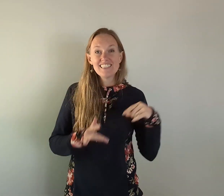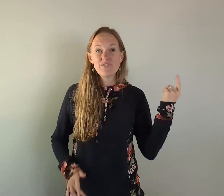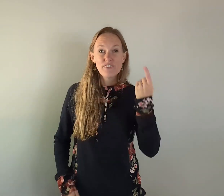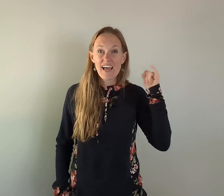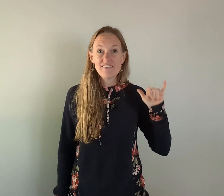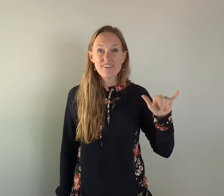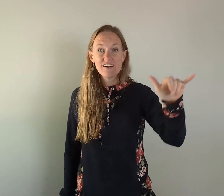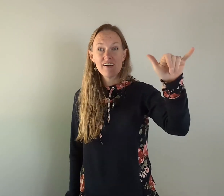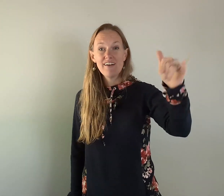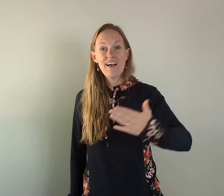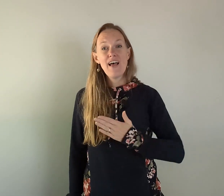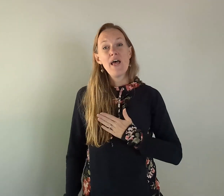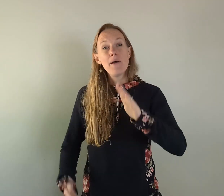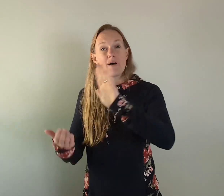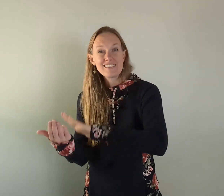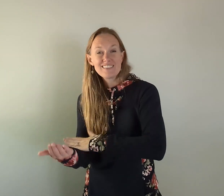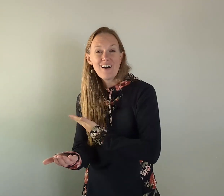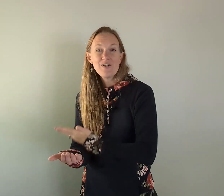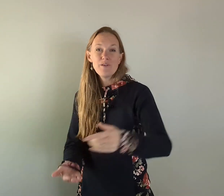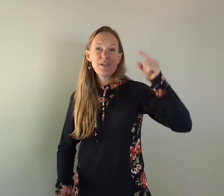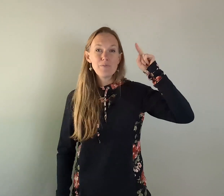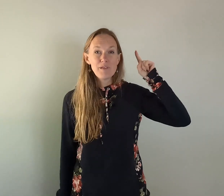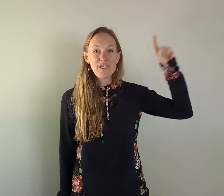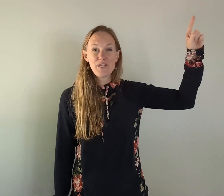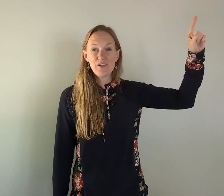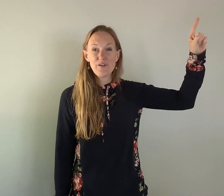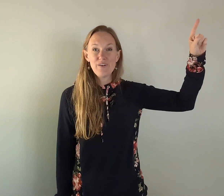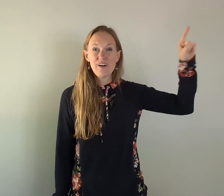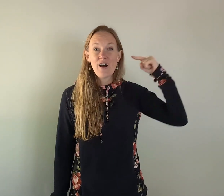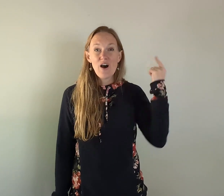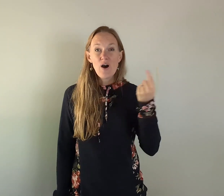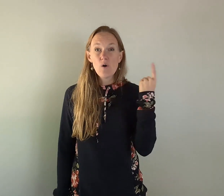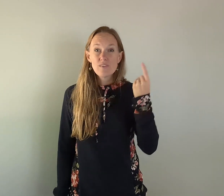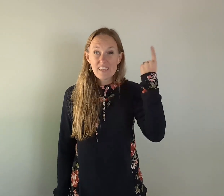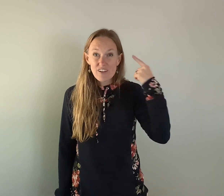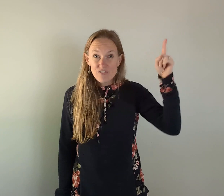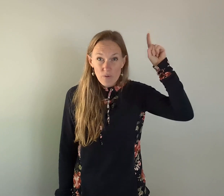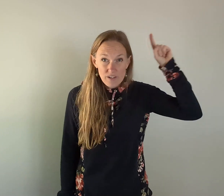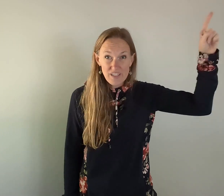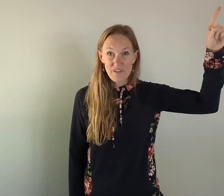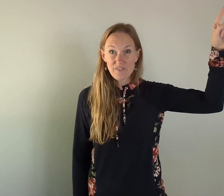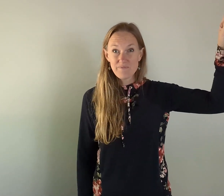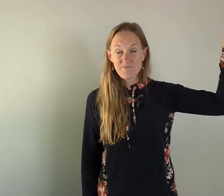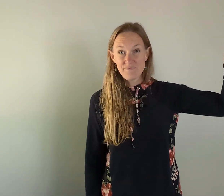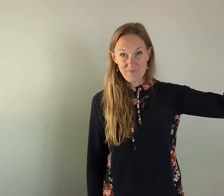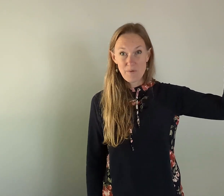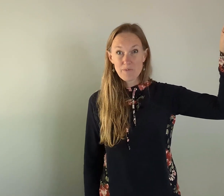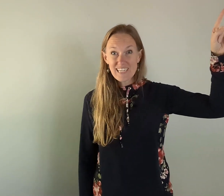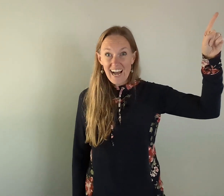Jesus forever. My song will be you, only for you. One more time,